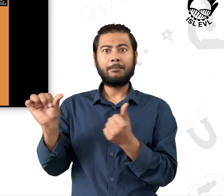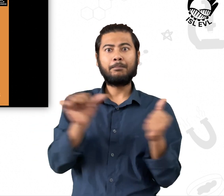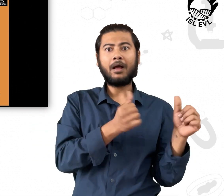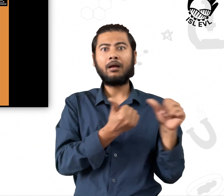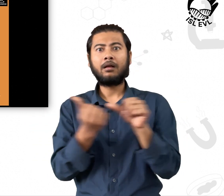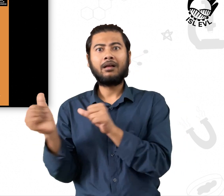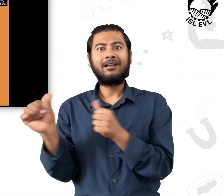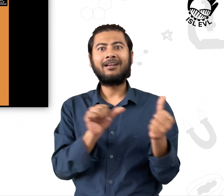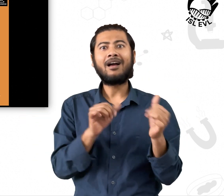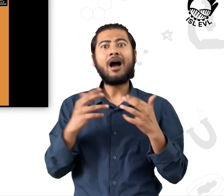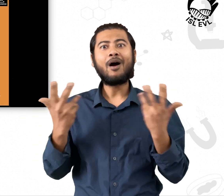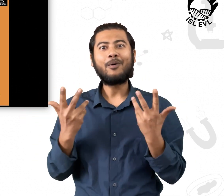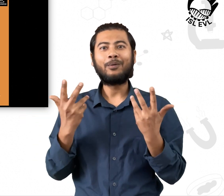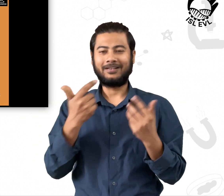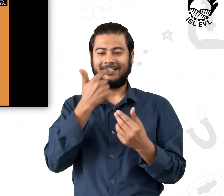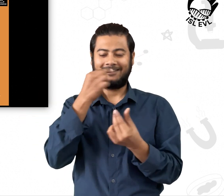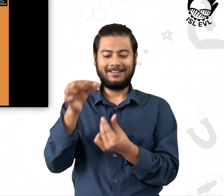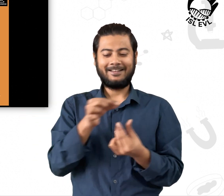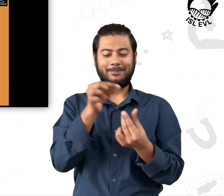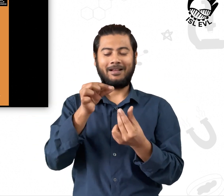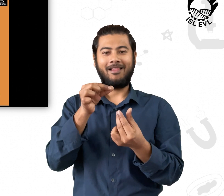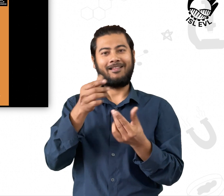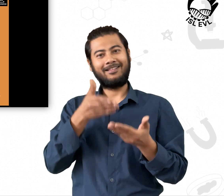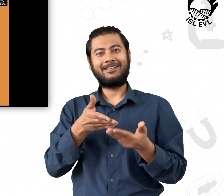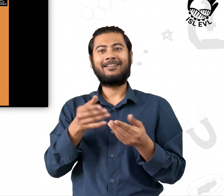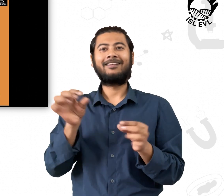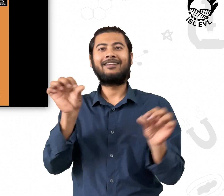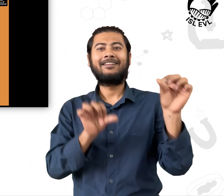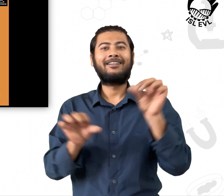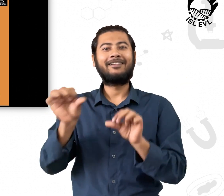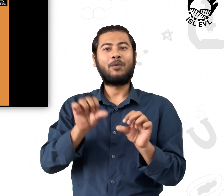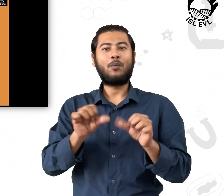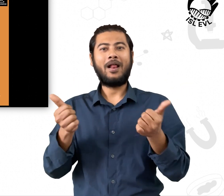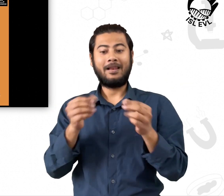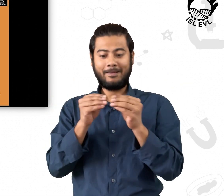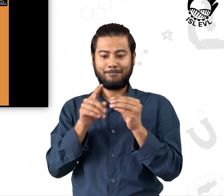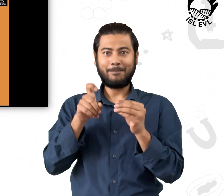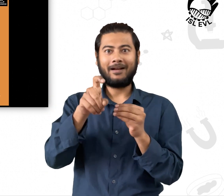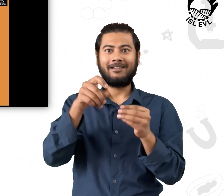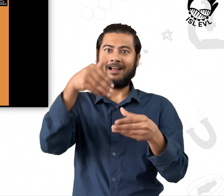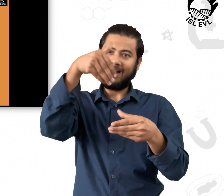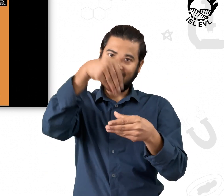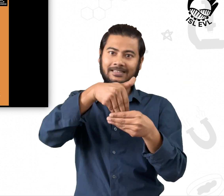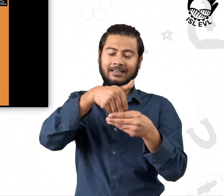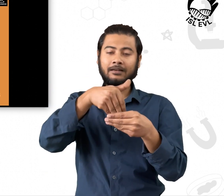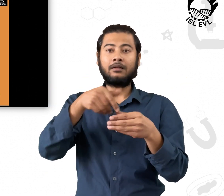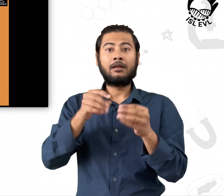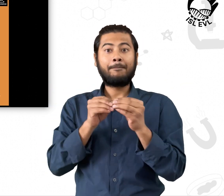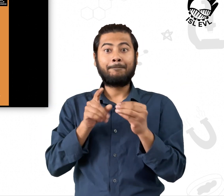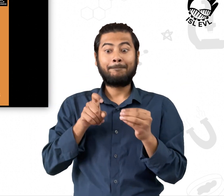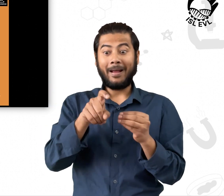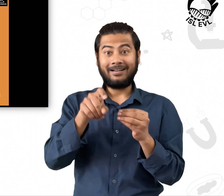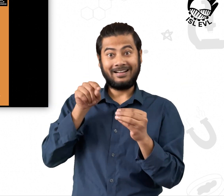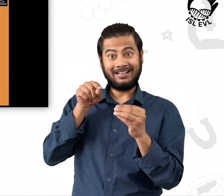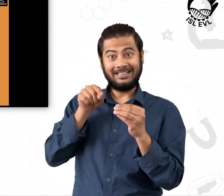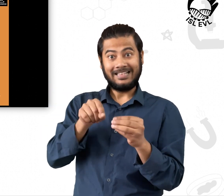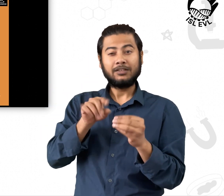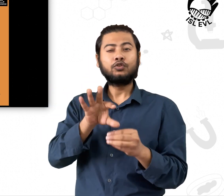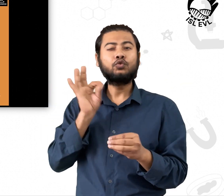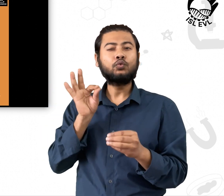evolutionary timeline, right? So the simplest way one can do is, and at least the simplest experiment that we do in our lab is,